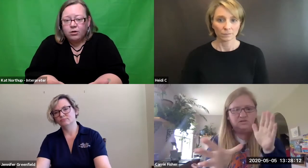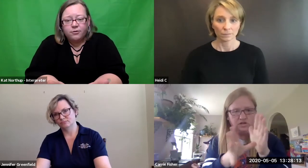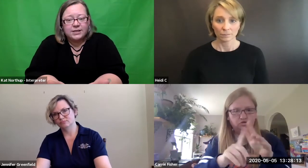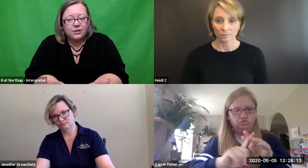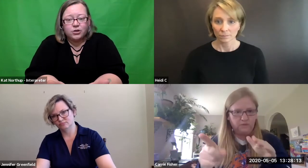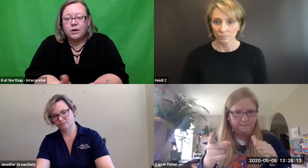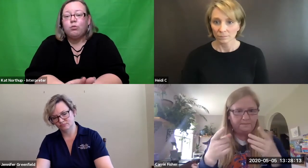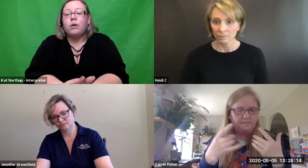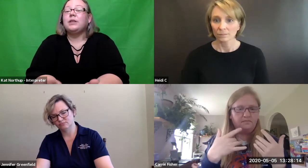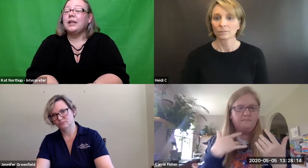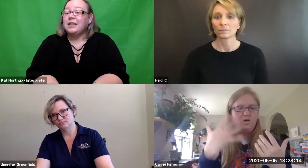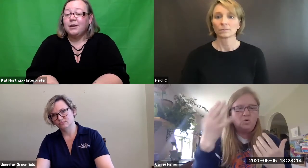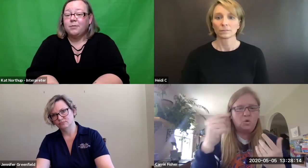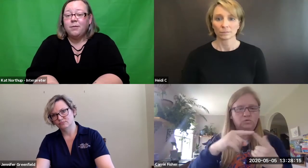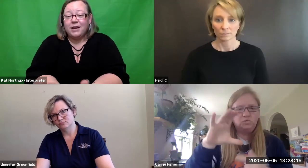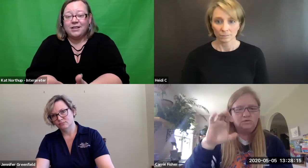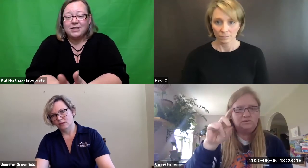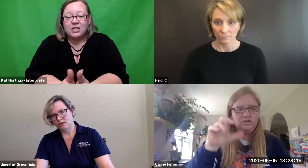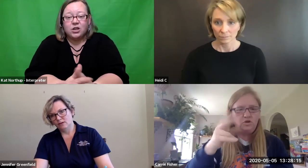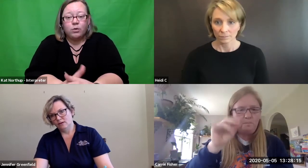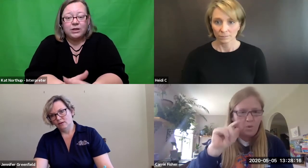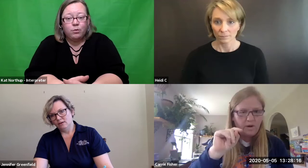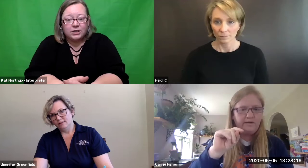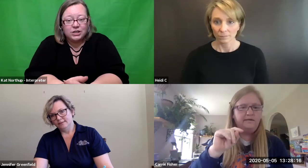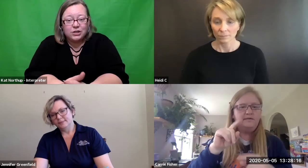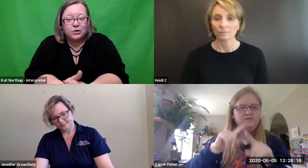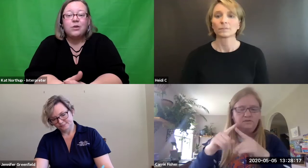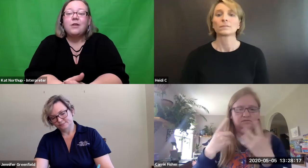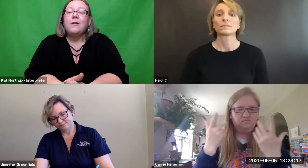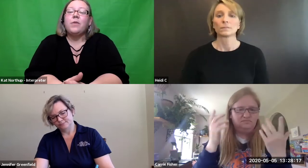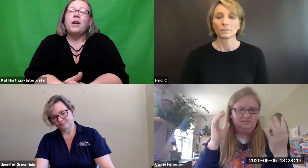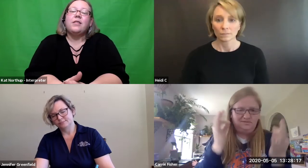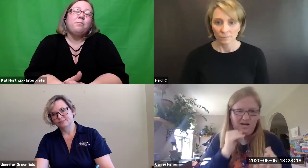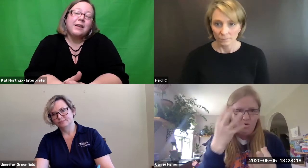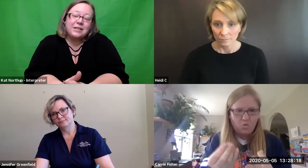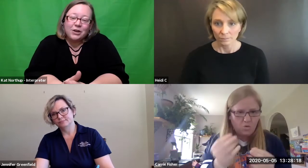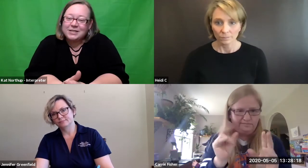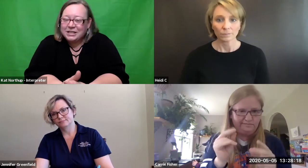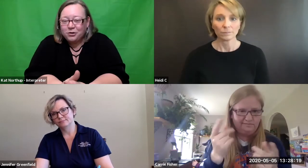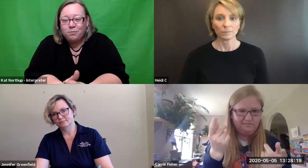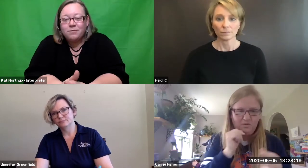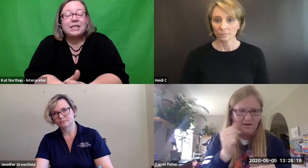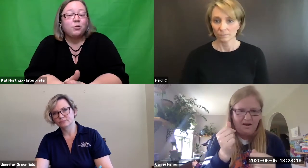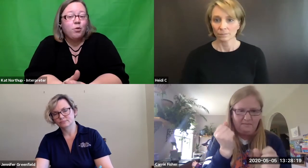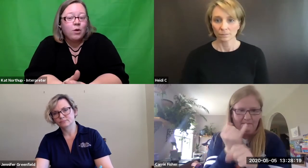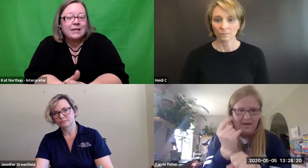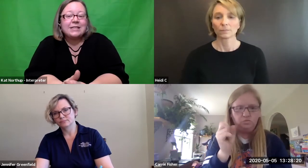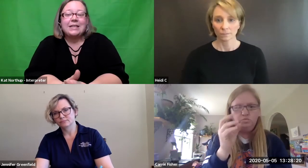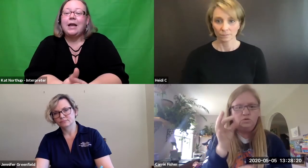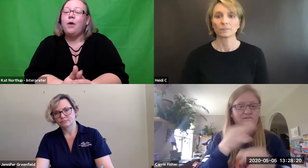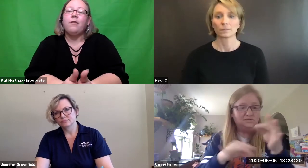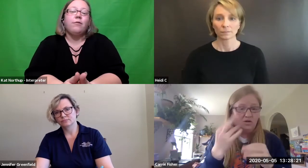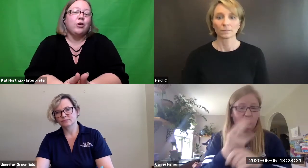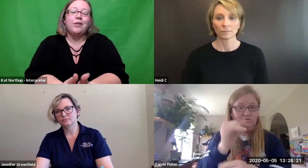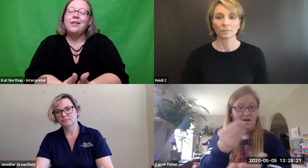funds they earned for senior trip, we would let them make the decision on what they wanted to do. They planned to go to Cedar Point,